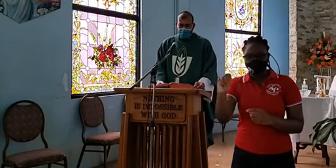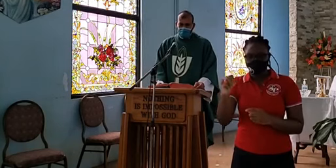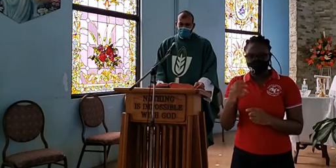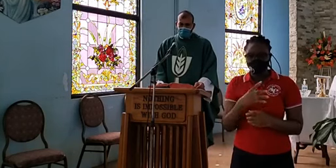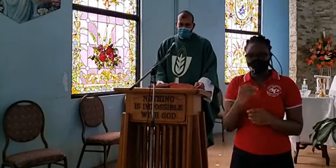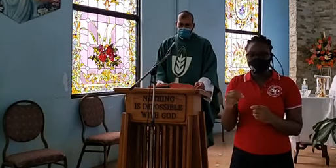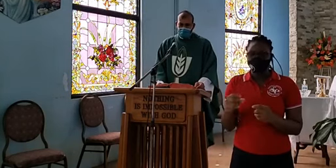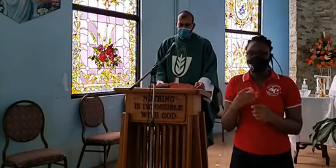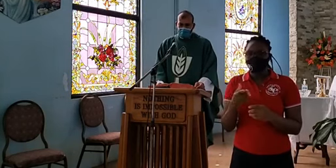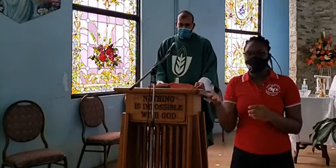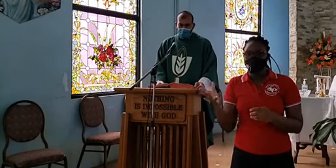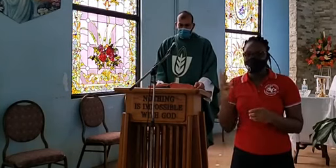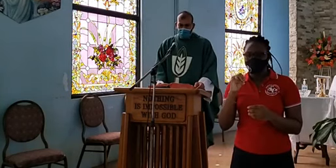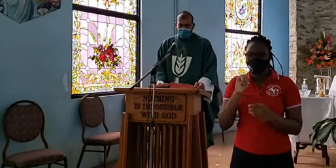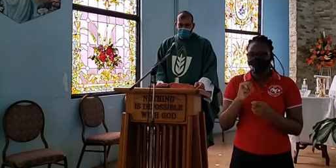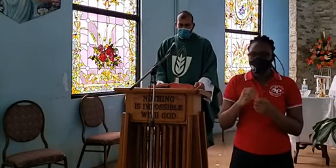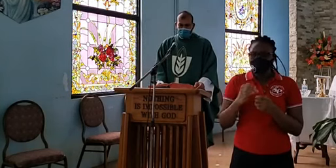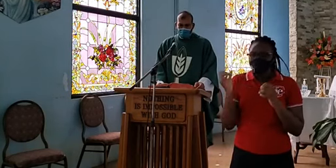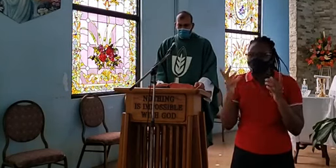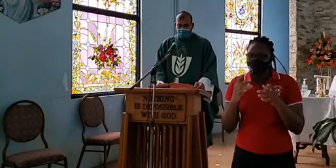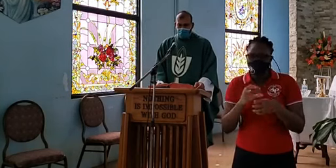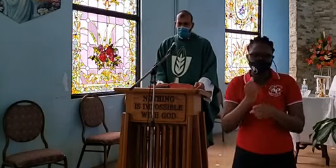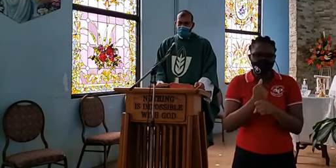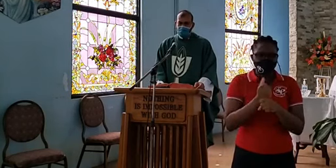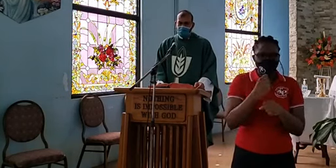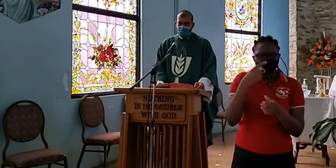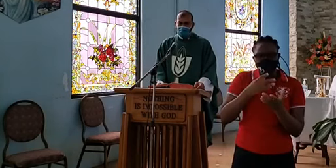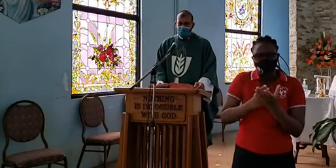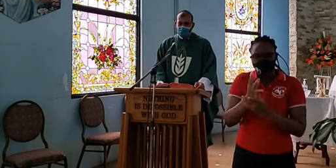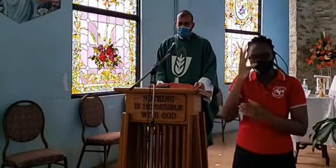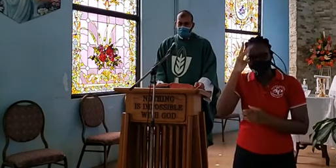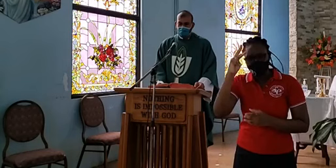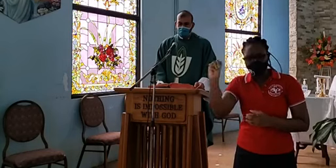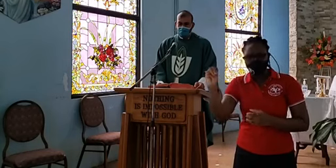these miracles that are birthed through him?